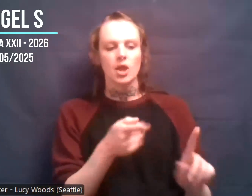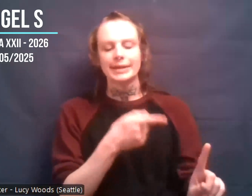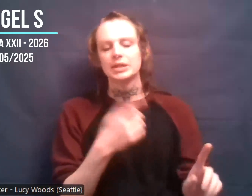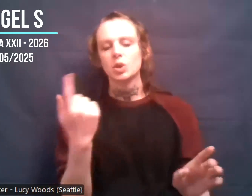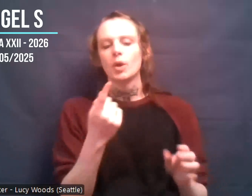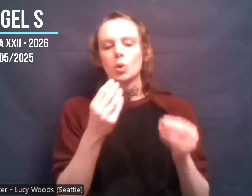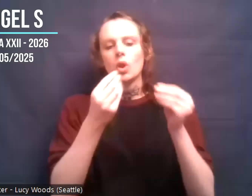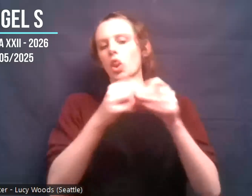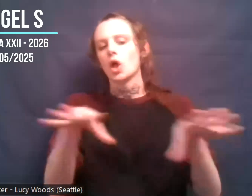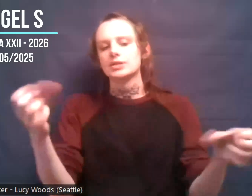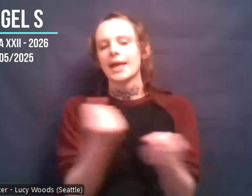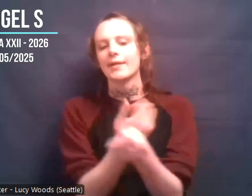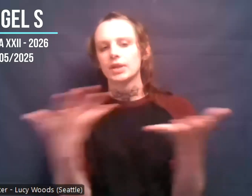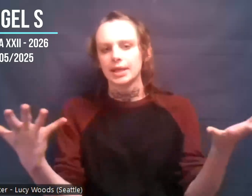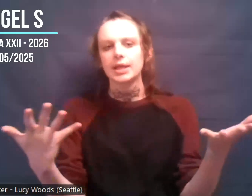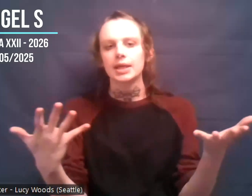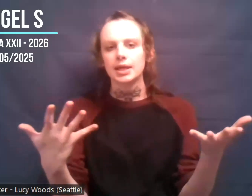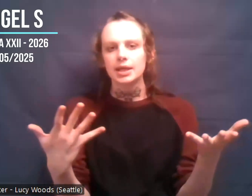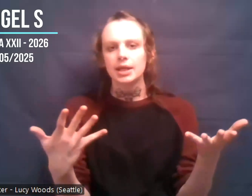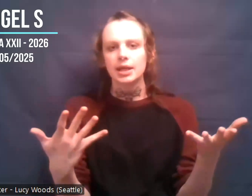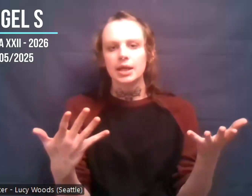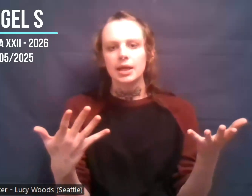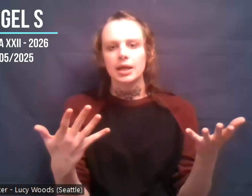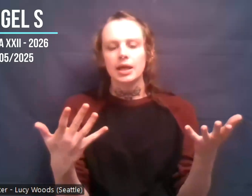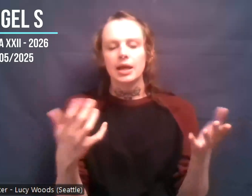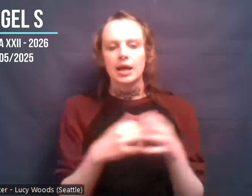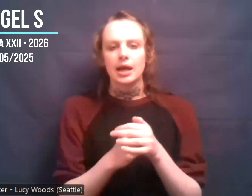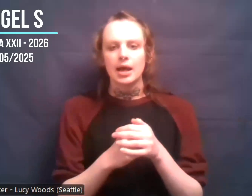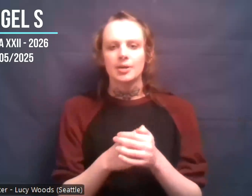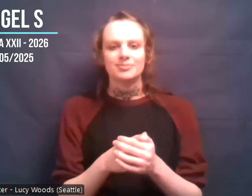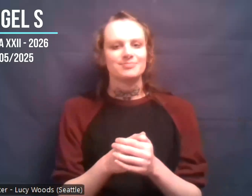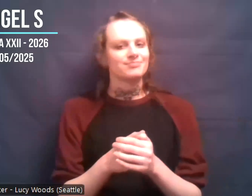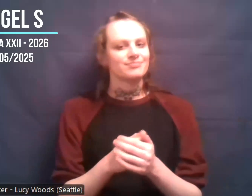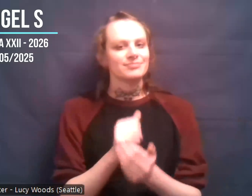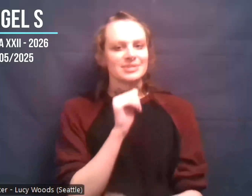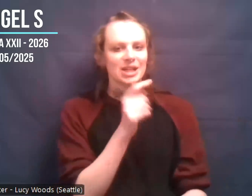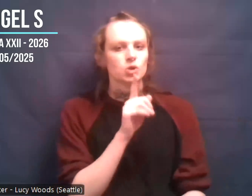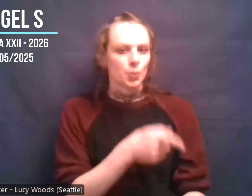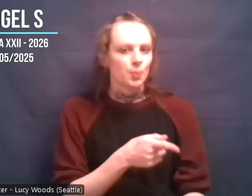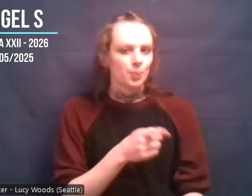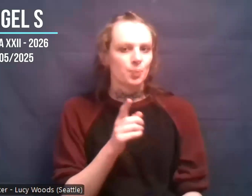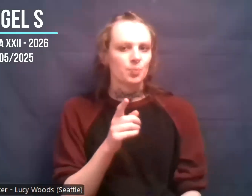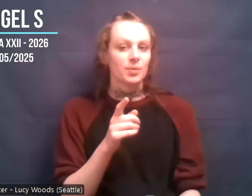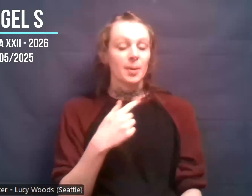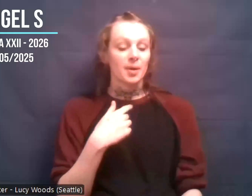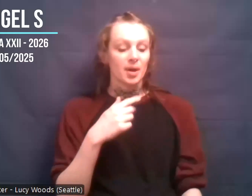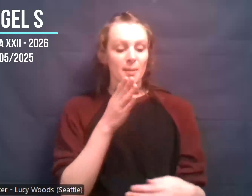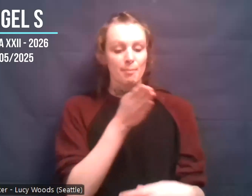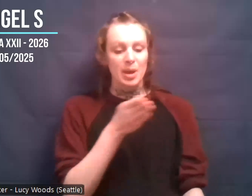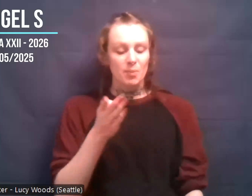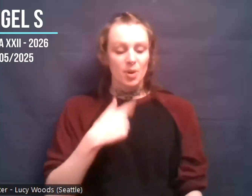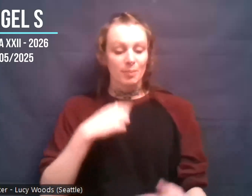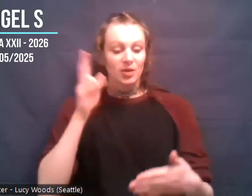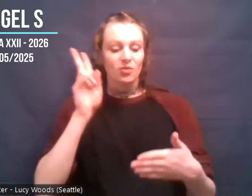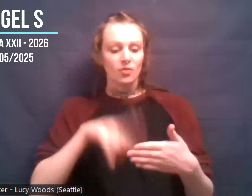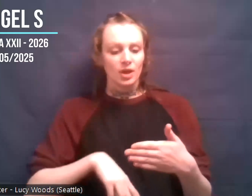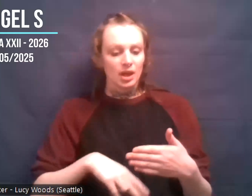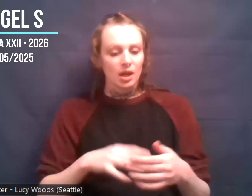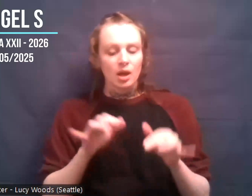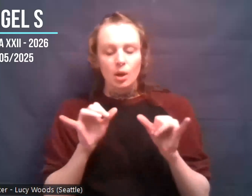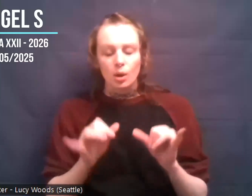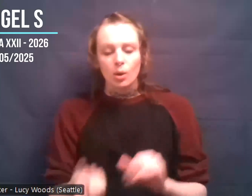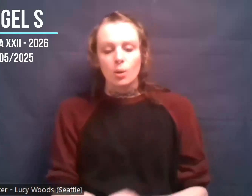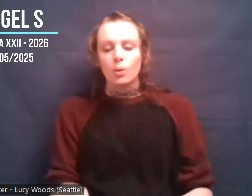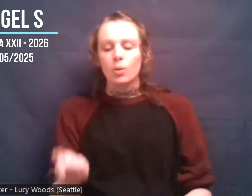had created in my mind, and it was completely smashed once I read this book, once I had this experience with my sponsor.